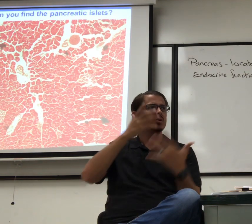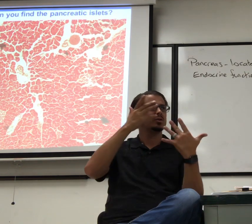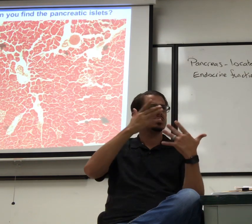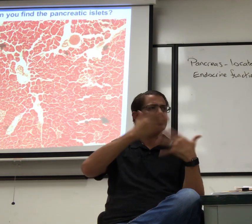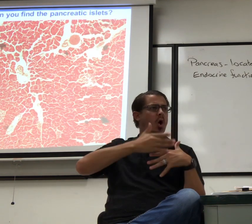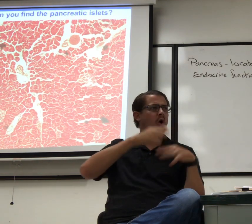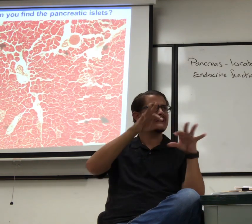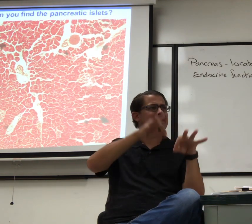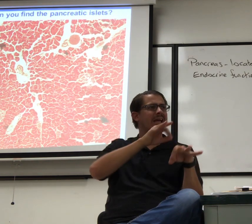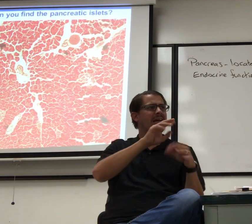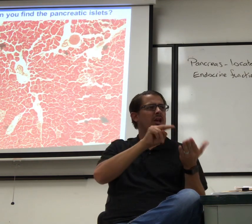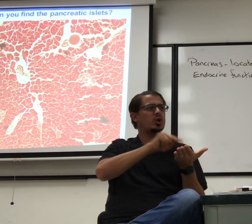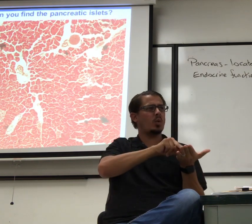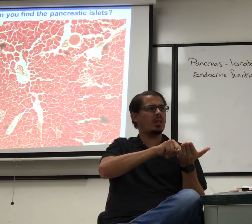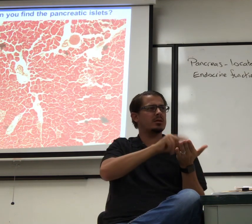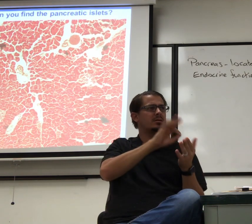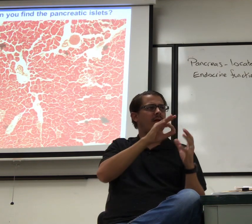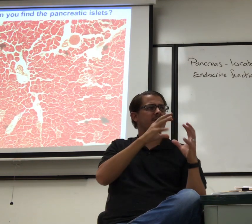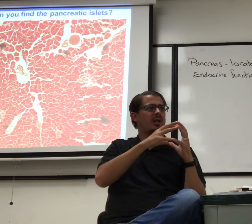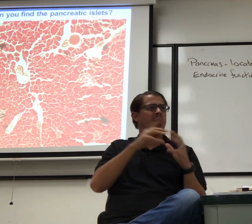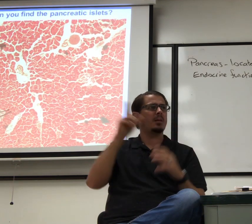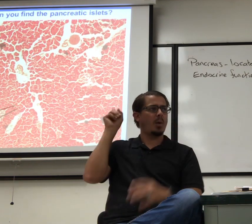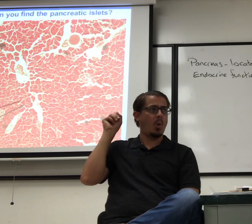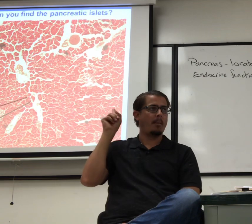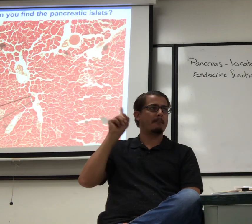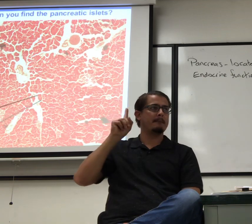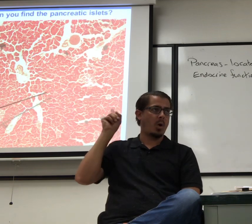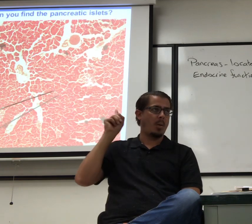And you can see all the cells are clumped together because I can see all of the